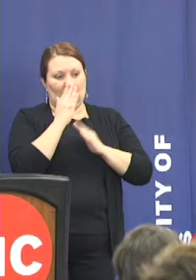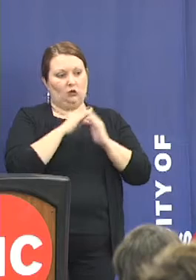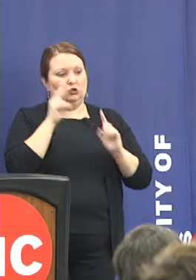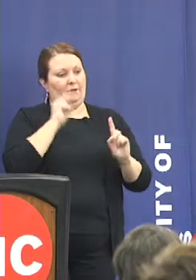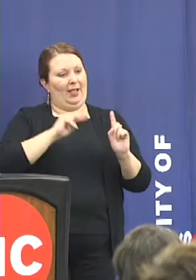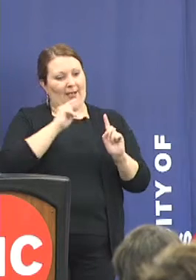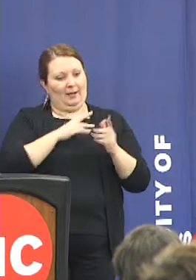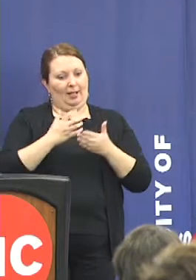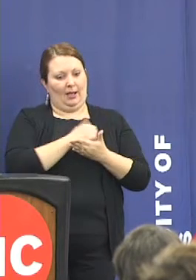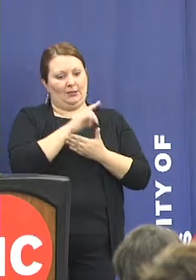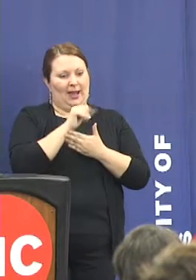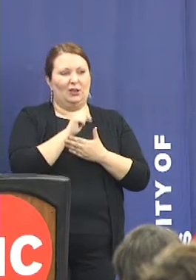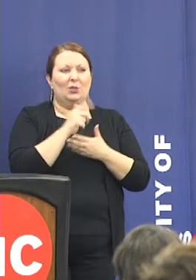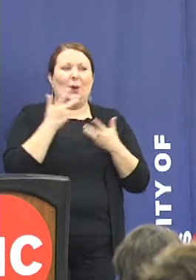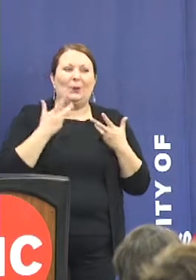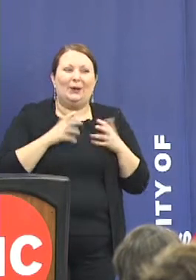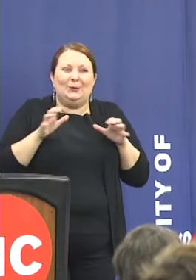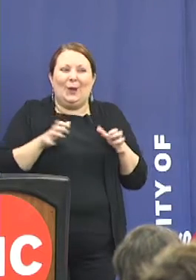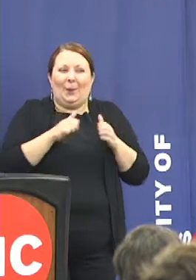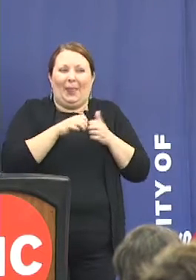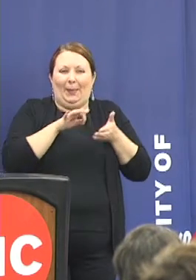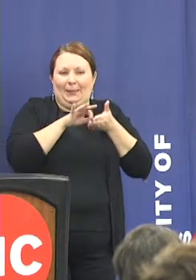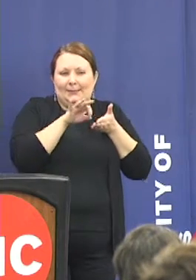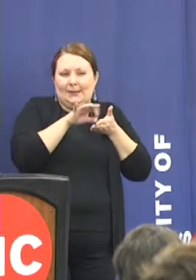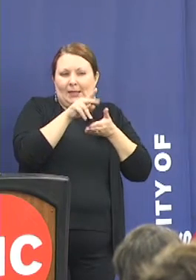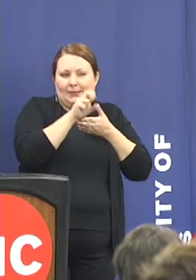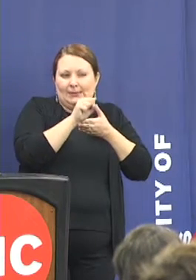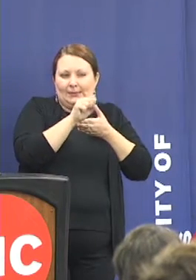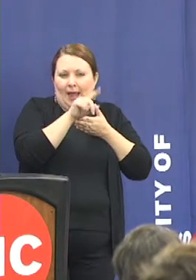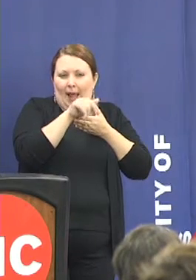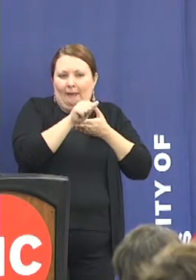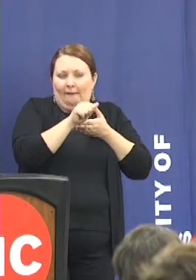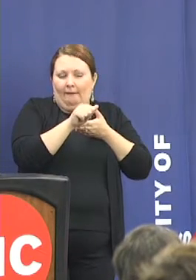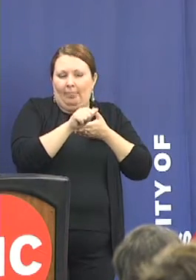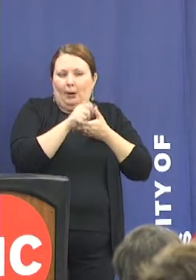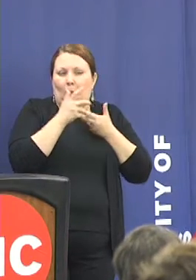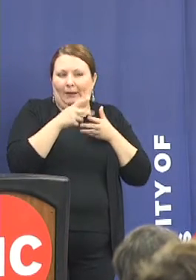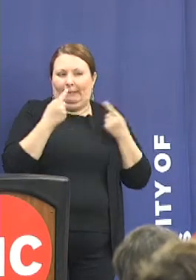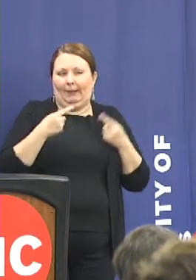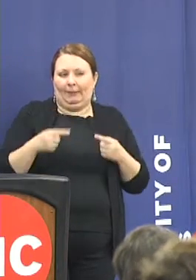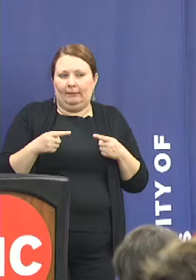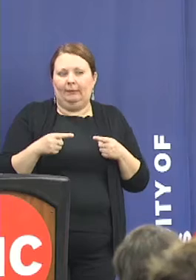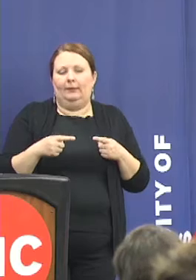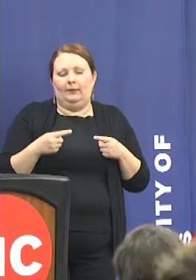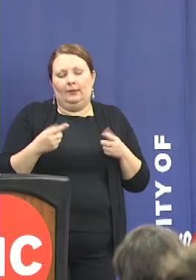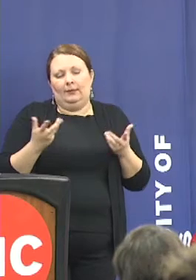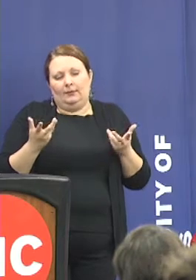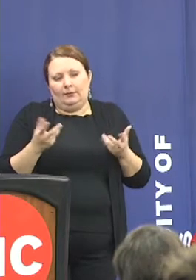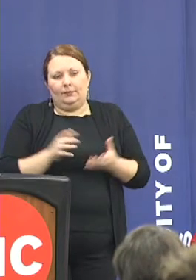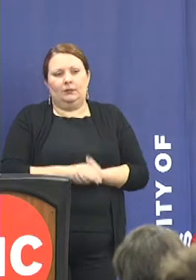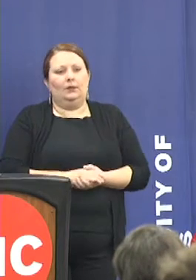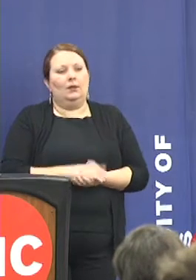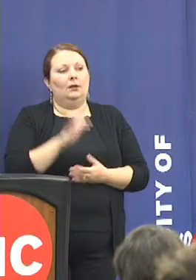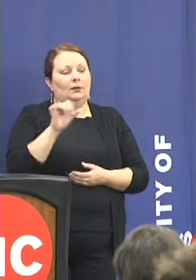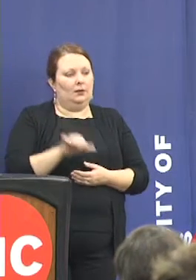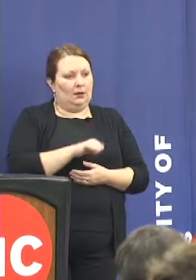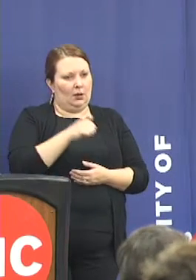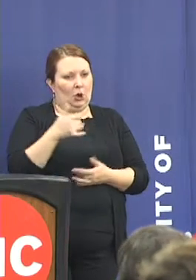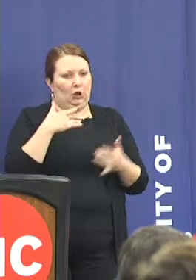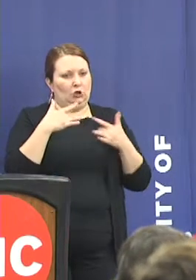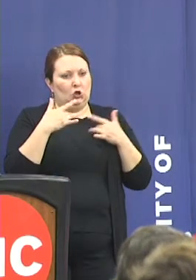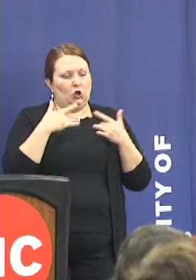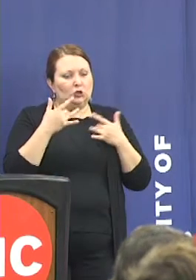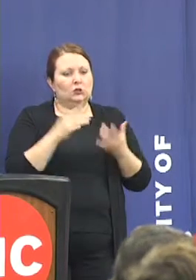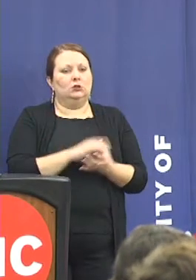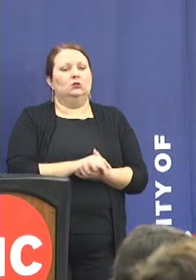data, they're already doing it without the census data already. They're already doing so. And another